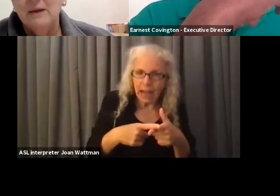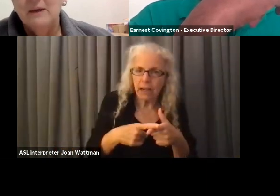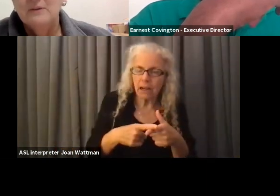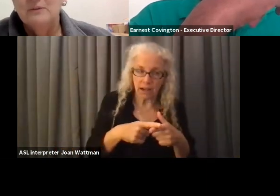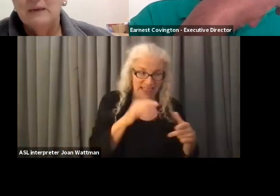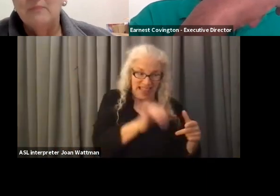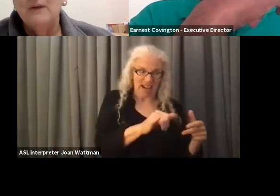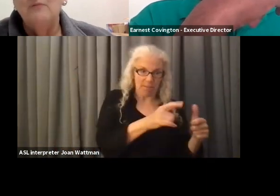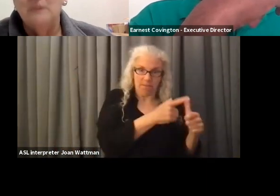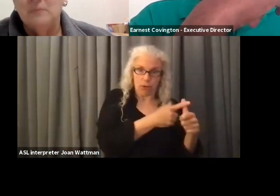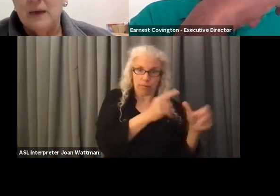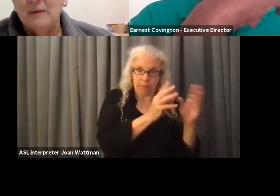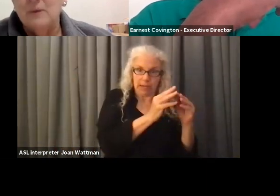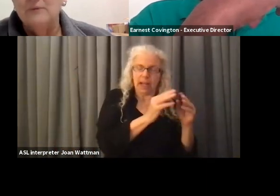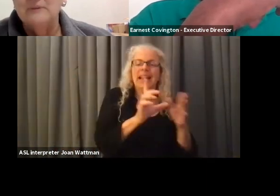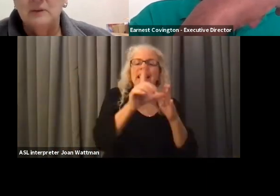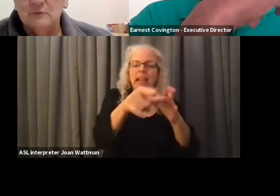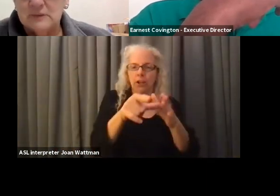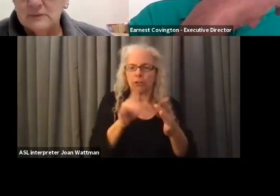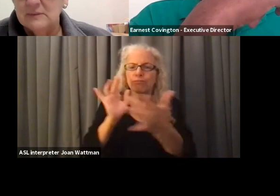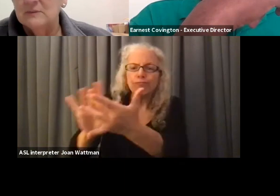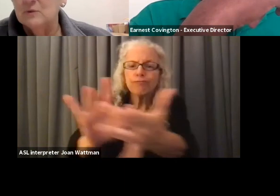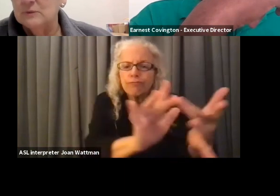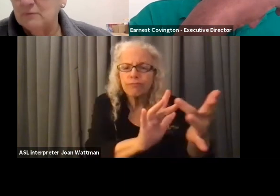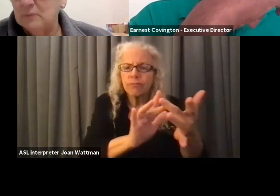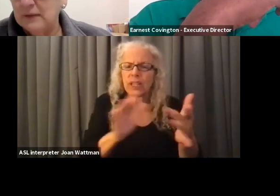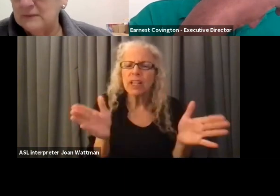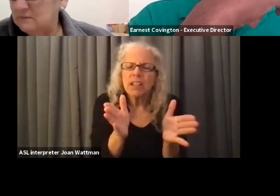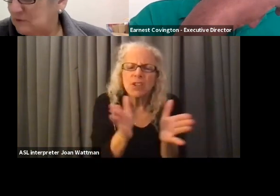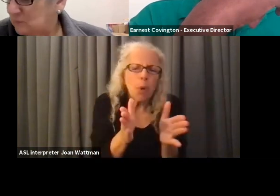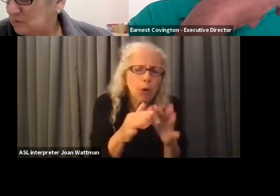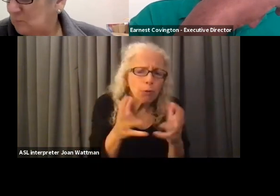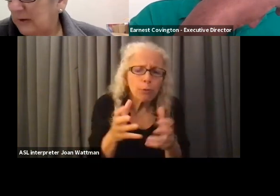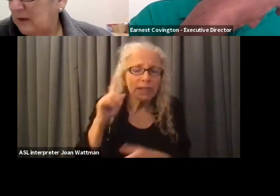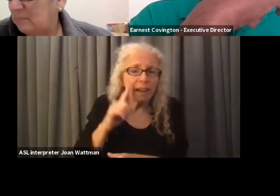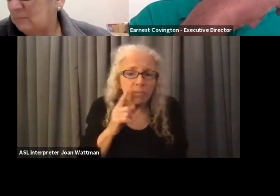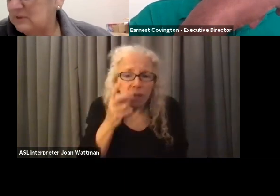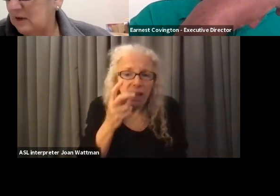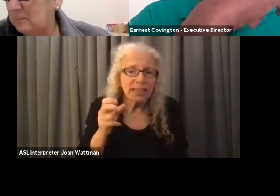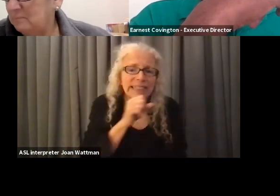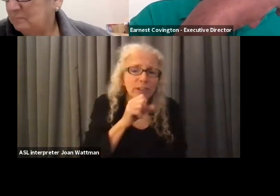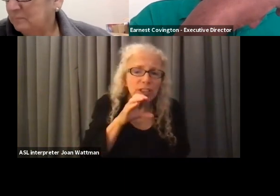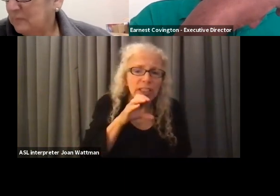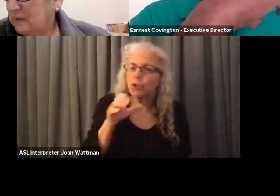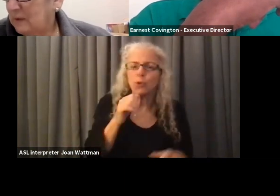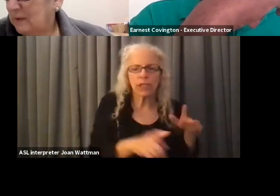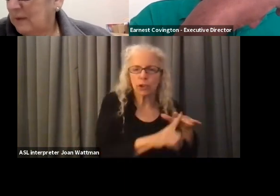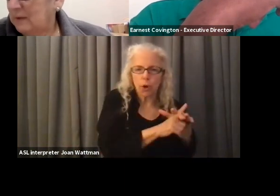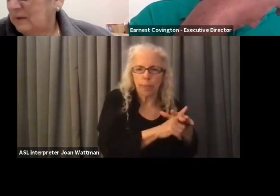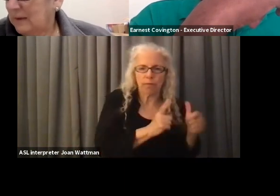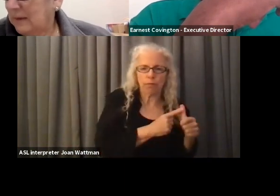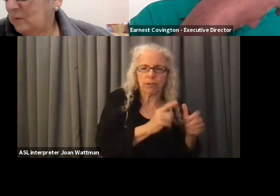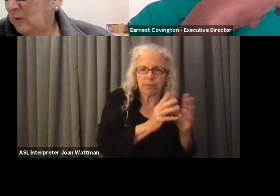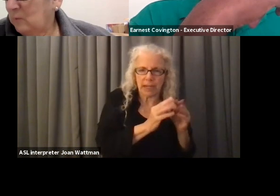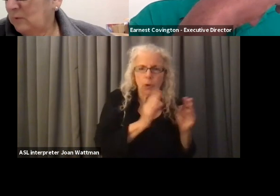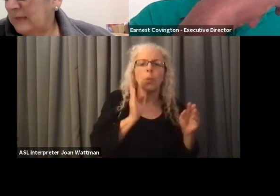community to get their feedback, whether it's senior citizens or deafblind individuals who might not be able to come.